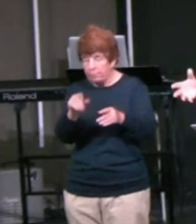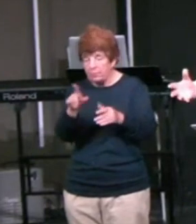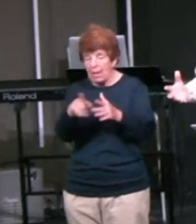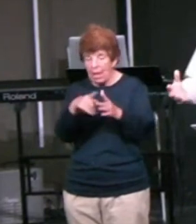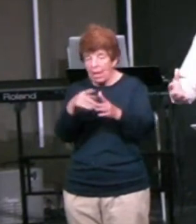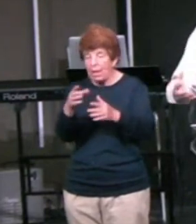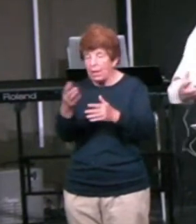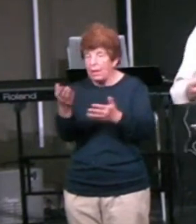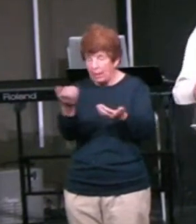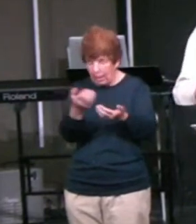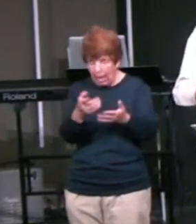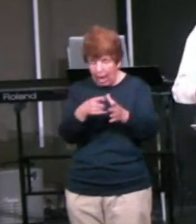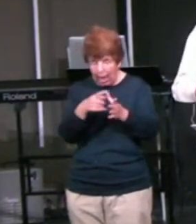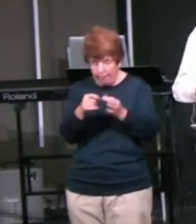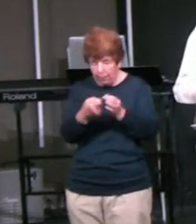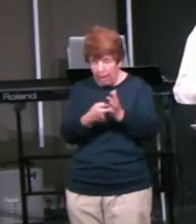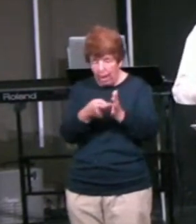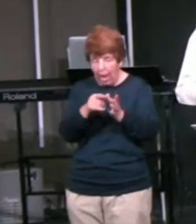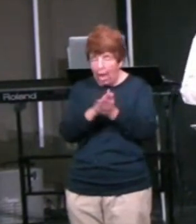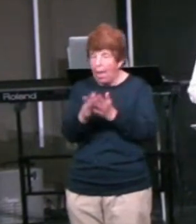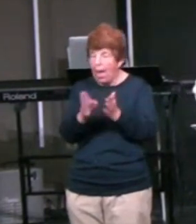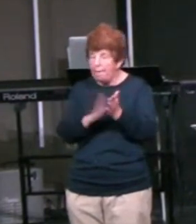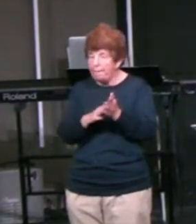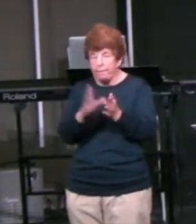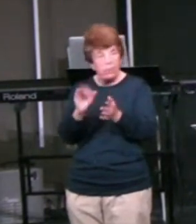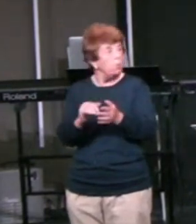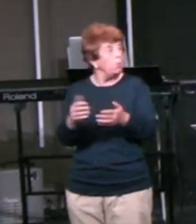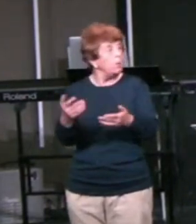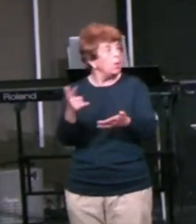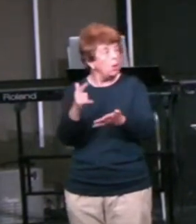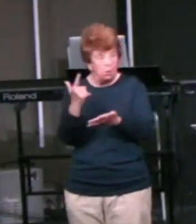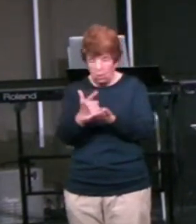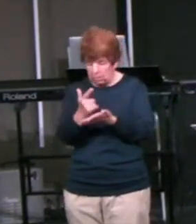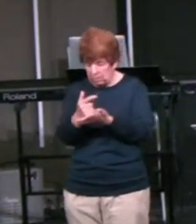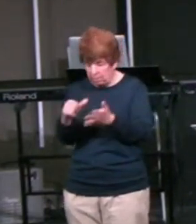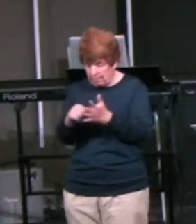Abraham came away from that battle with a lot of booty, a lot of loot.